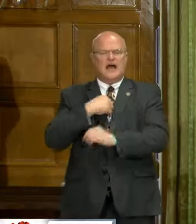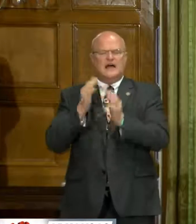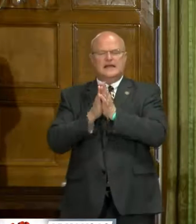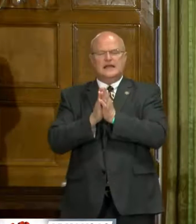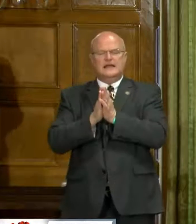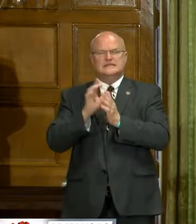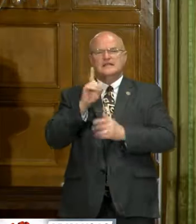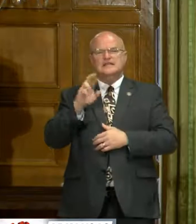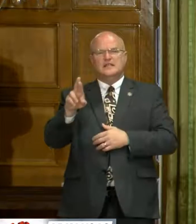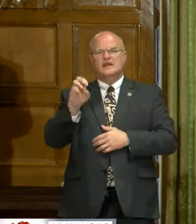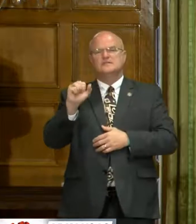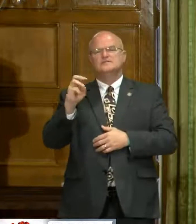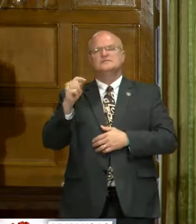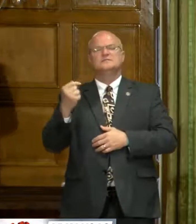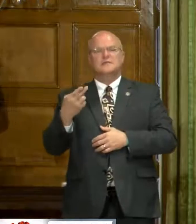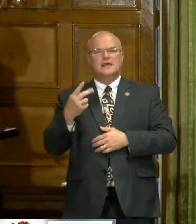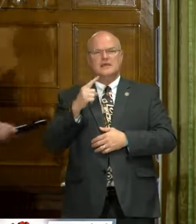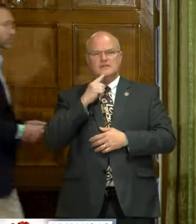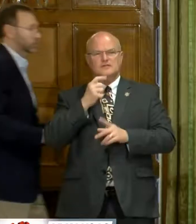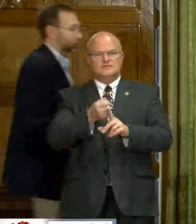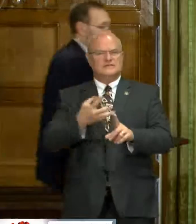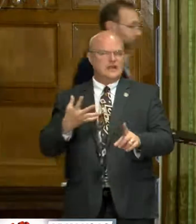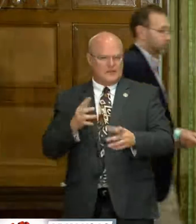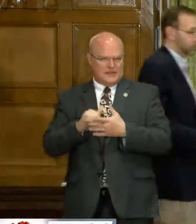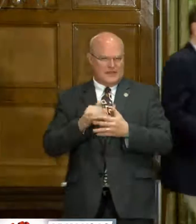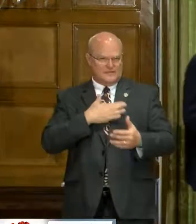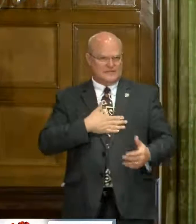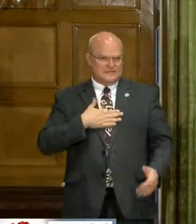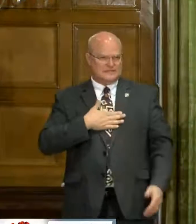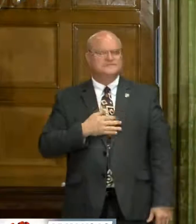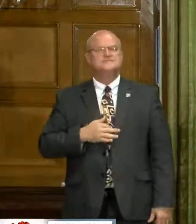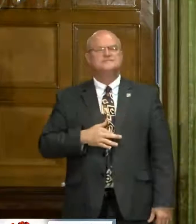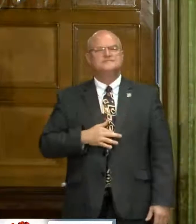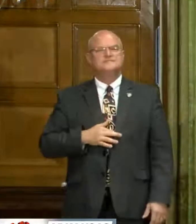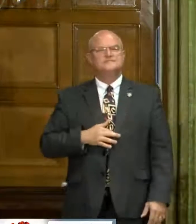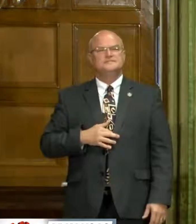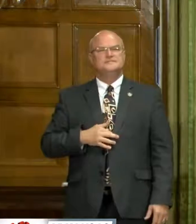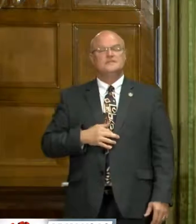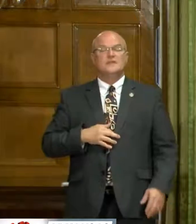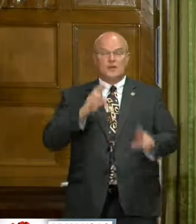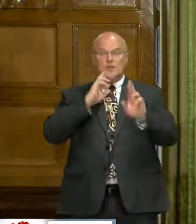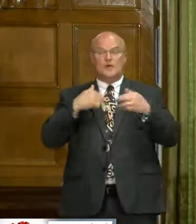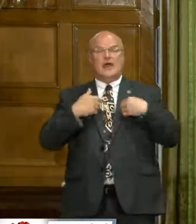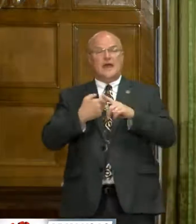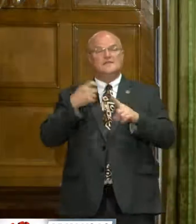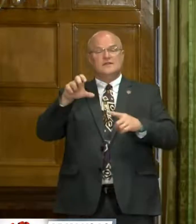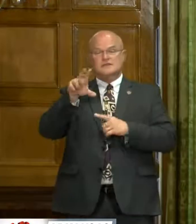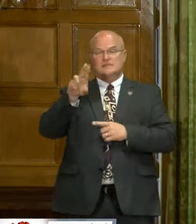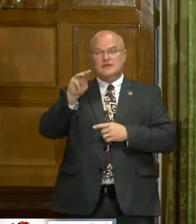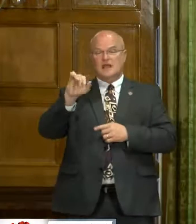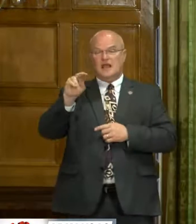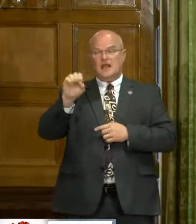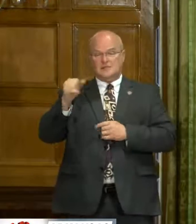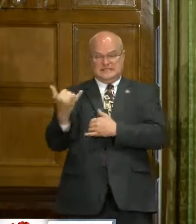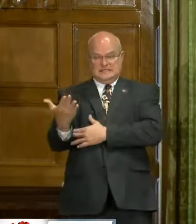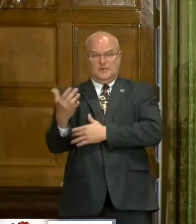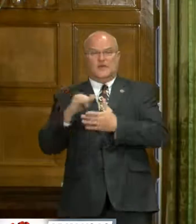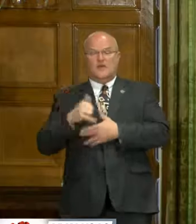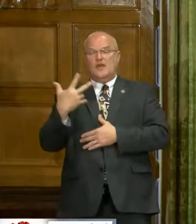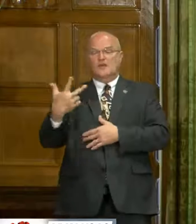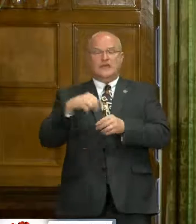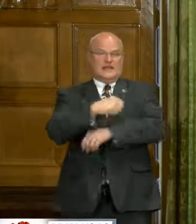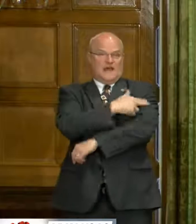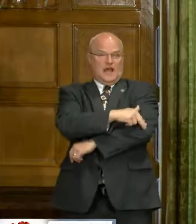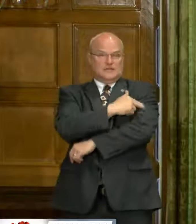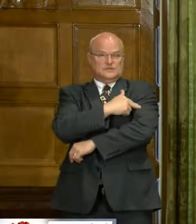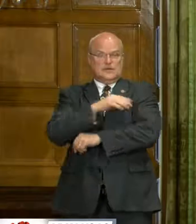and I'll ask Dr. Smith to make sure that's clear. The report I have from the Cummins unit from this morning is that there are 3